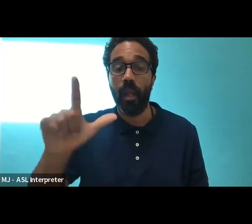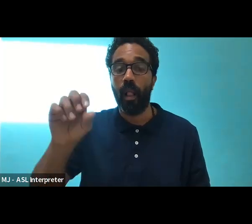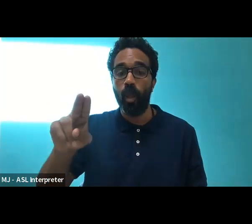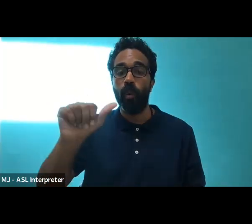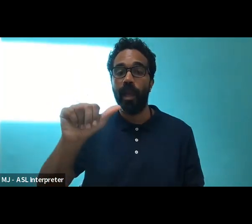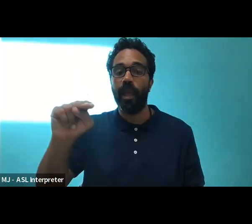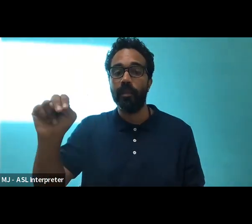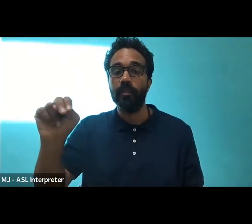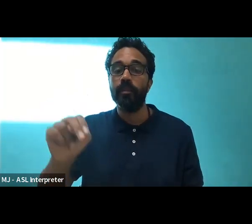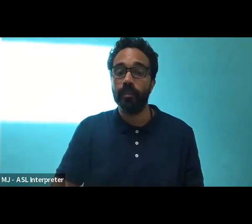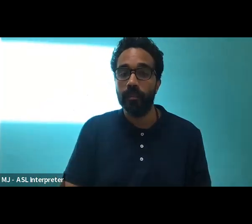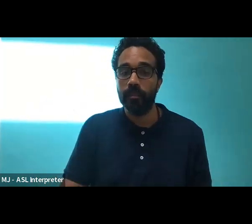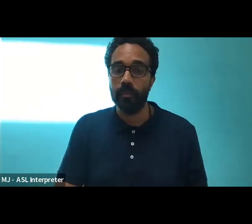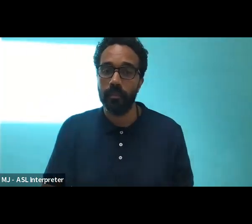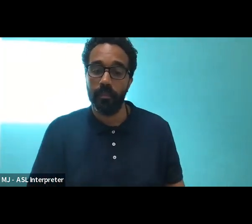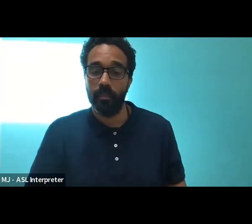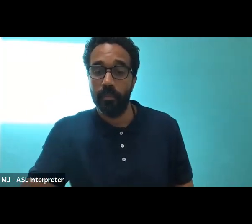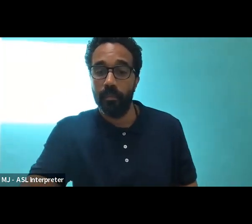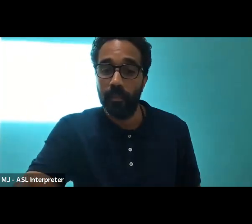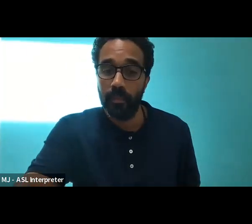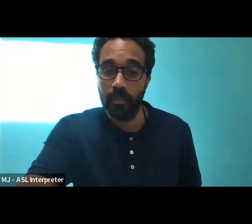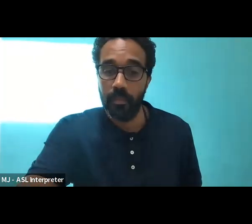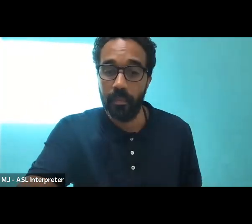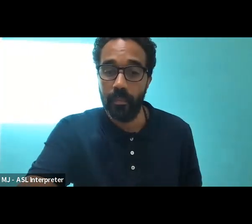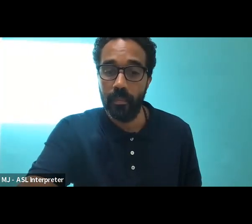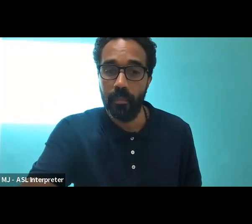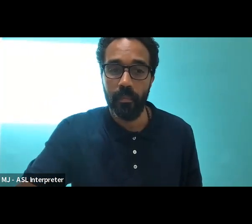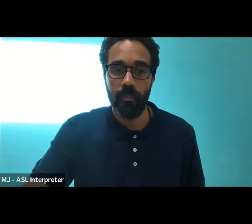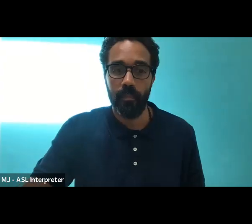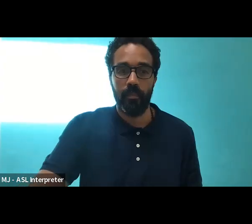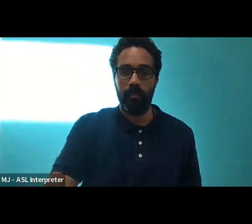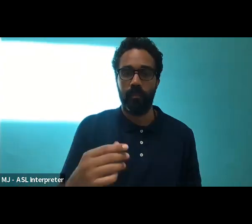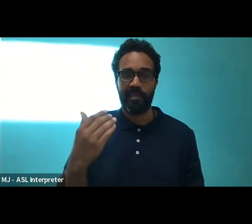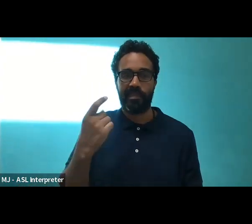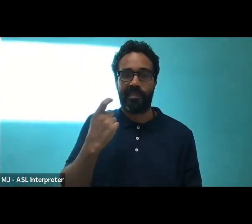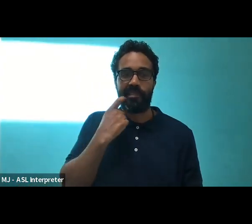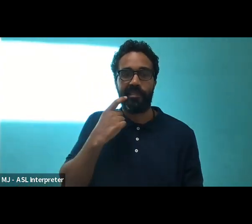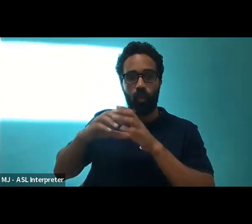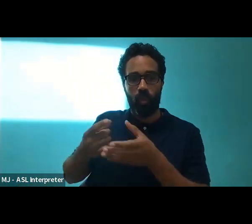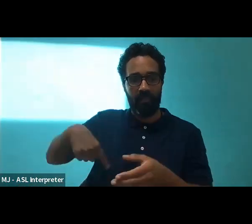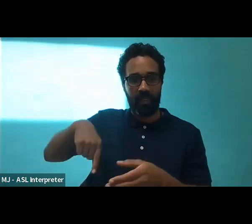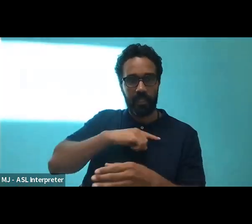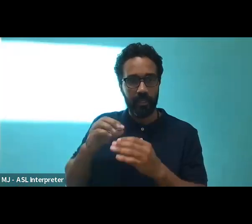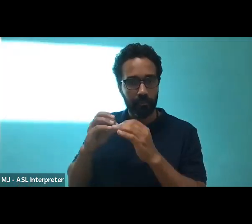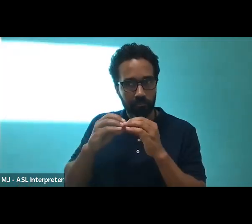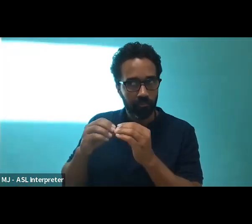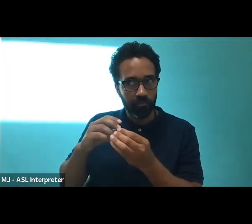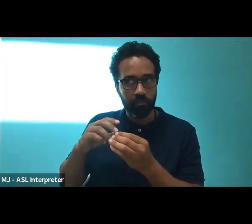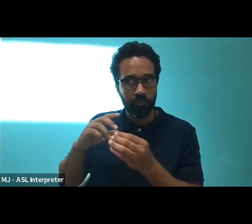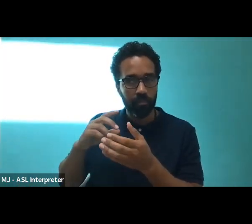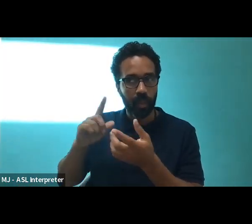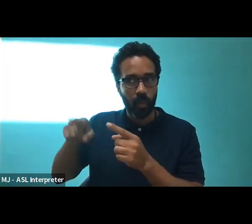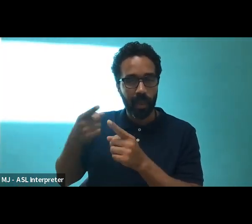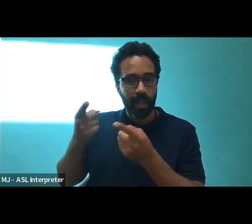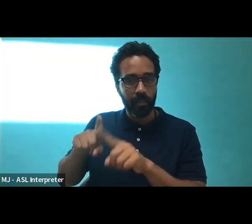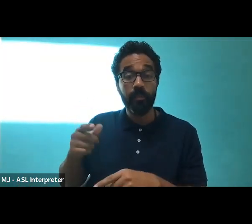of this, Paula and I were talking about the years that this all occurred. But so in